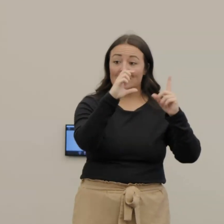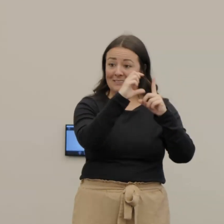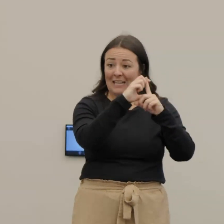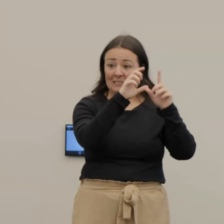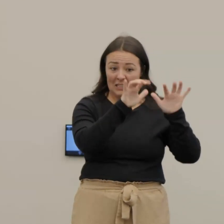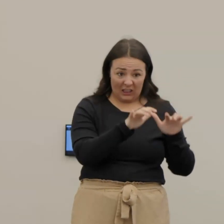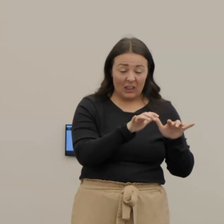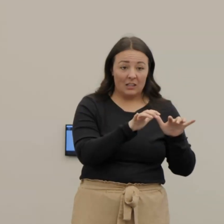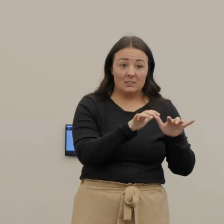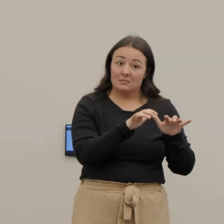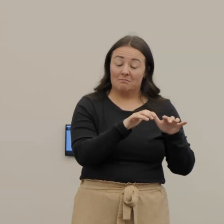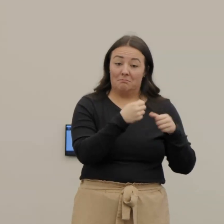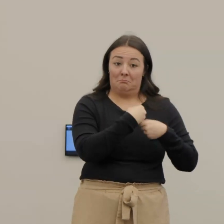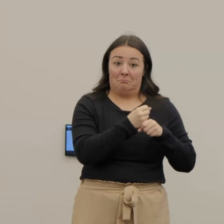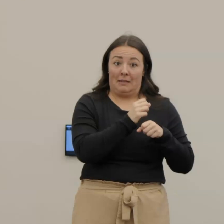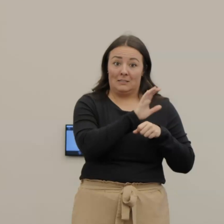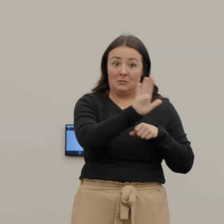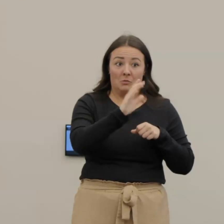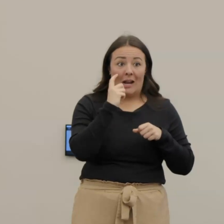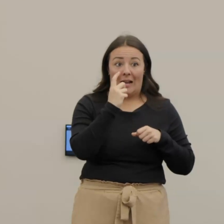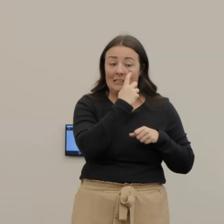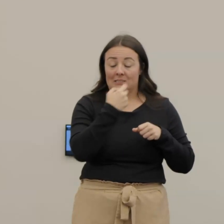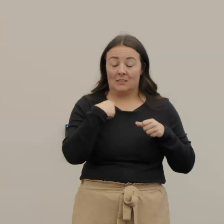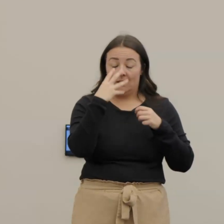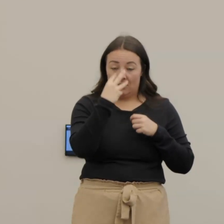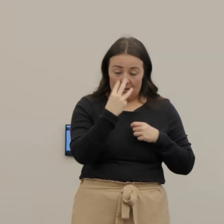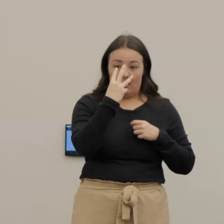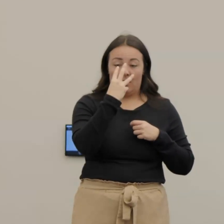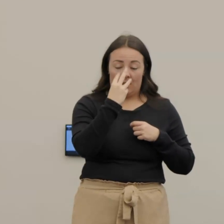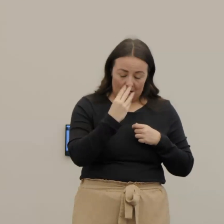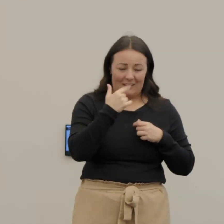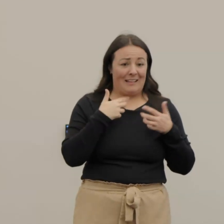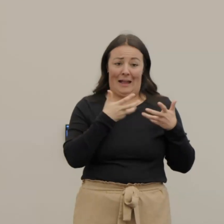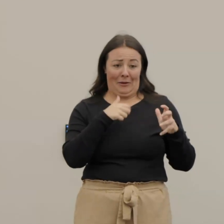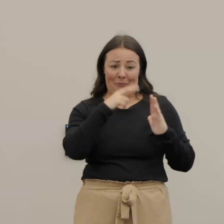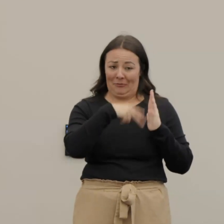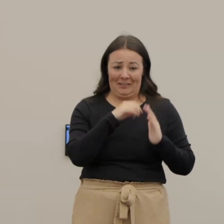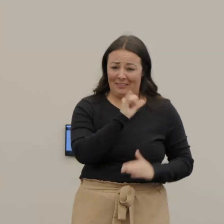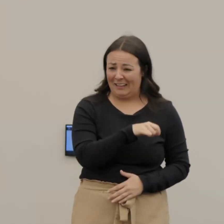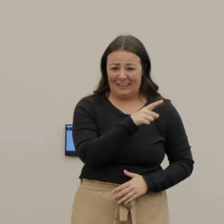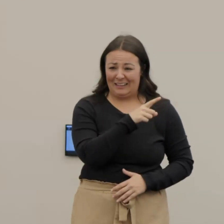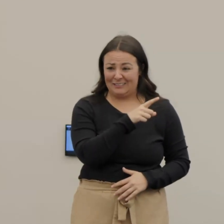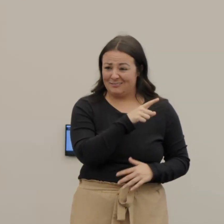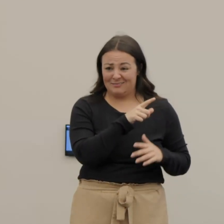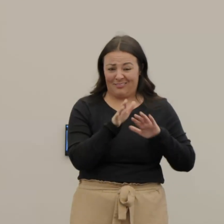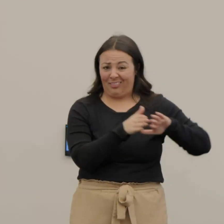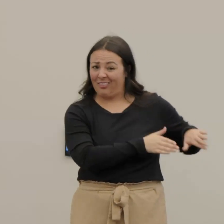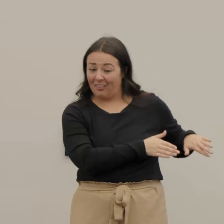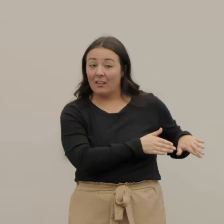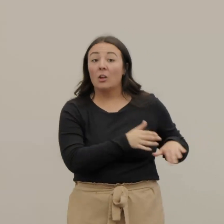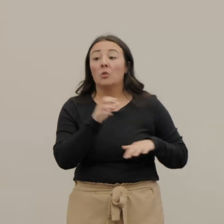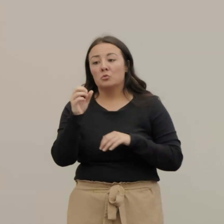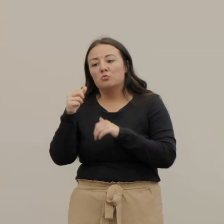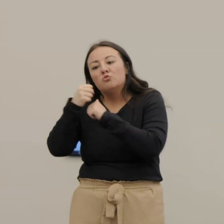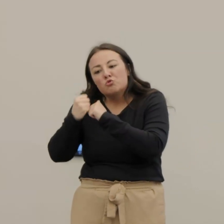make our eyes get kind of sleepy. I don't want to read that. I'm on that screen. So